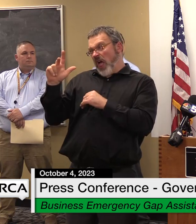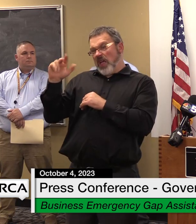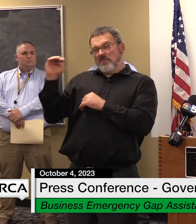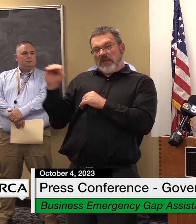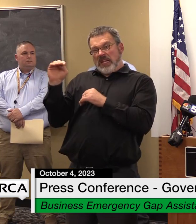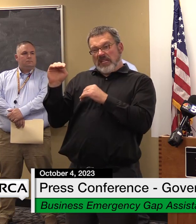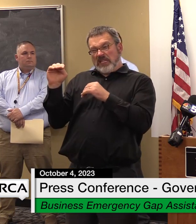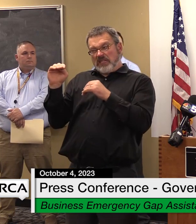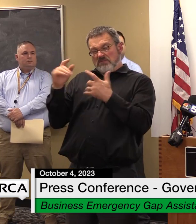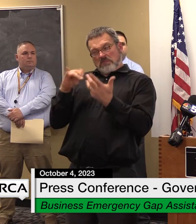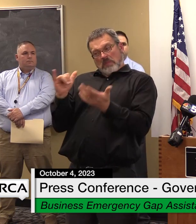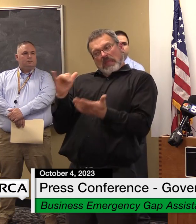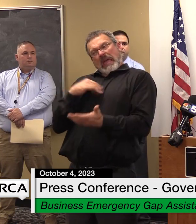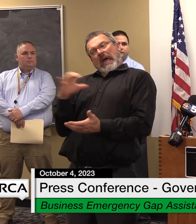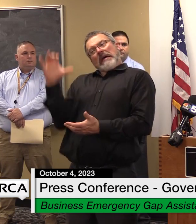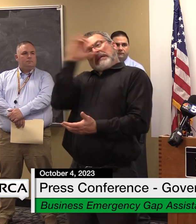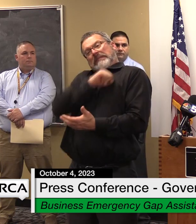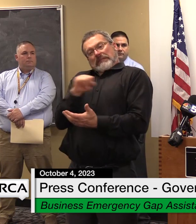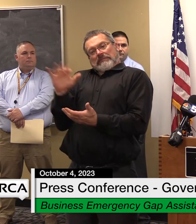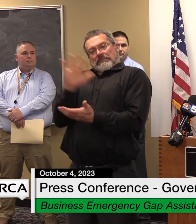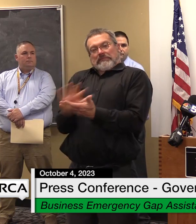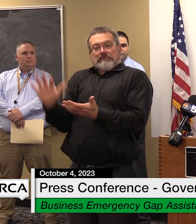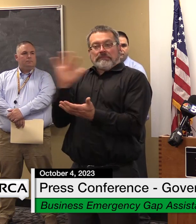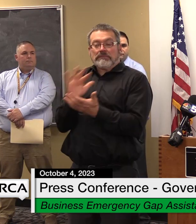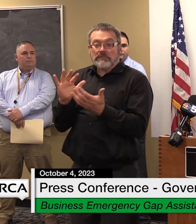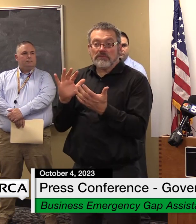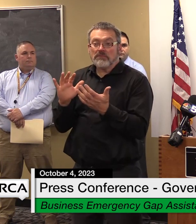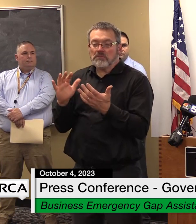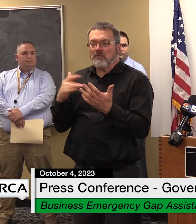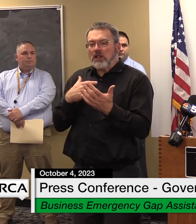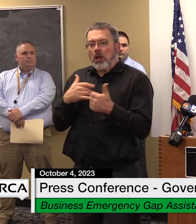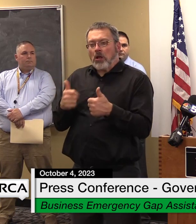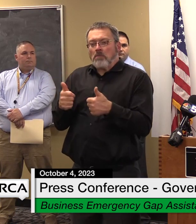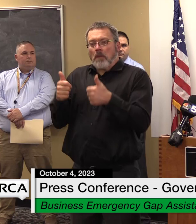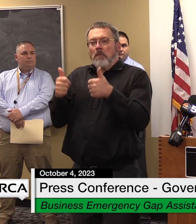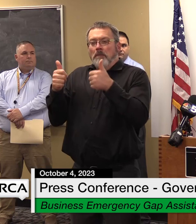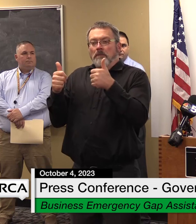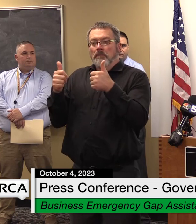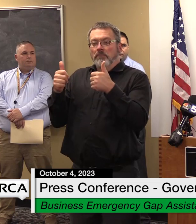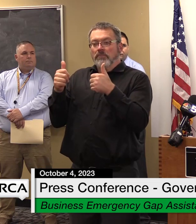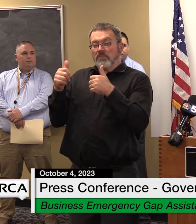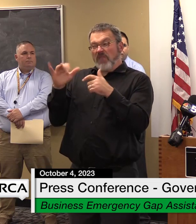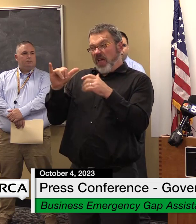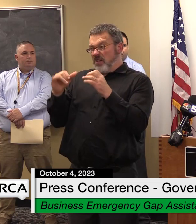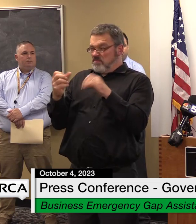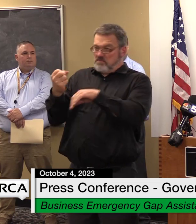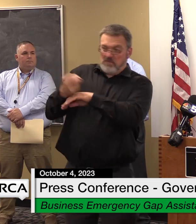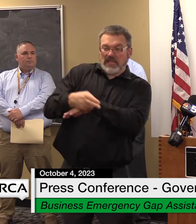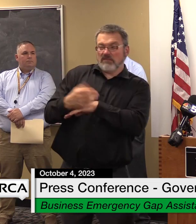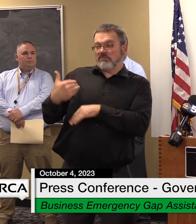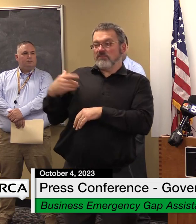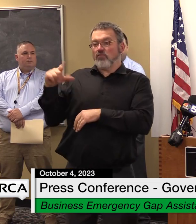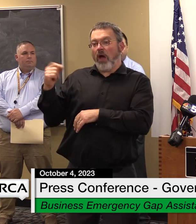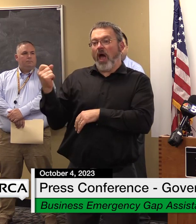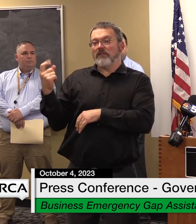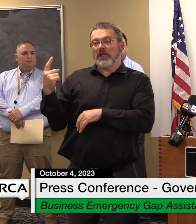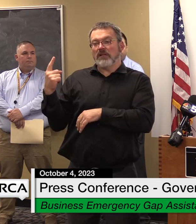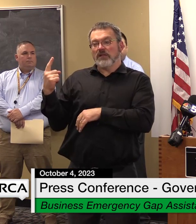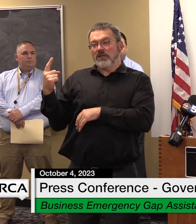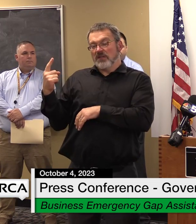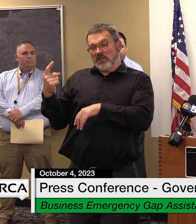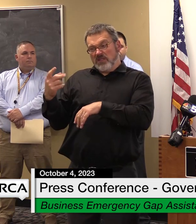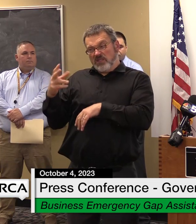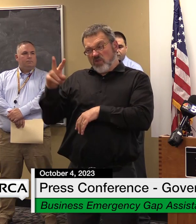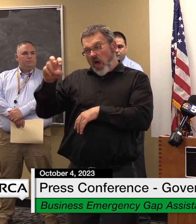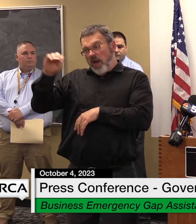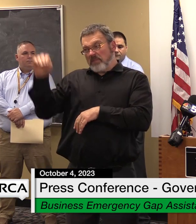that's growing. More than likely, it will eclipse Irene, which was over $200 million for public